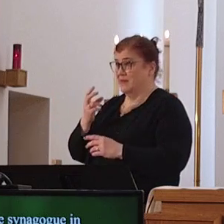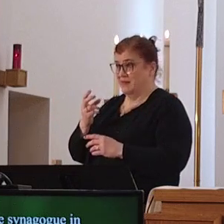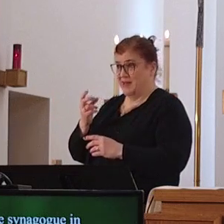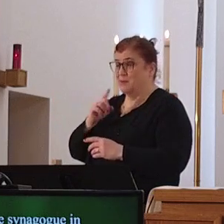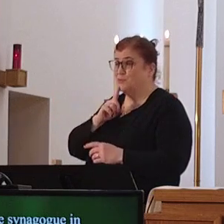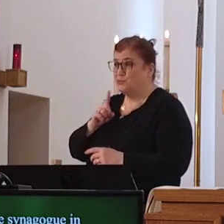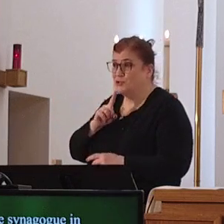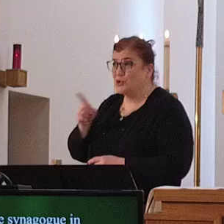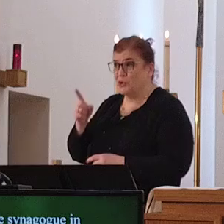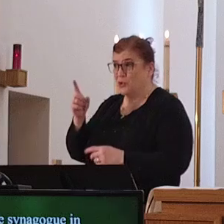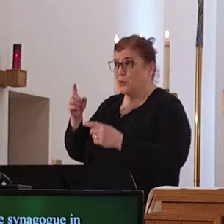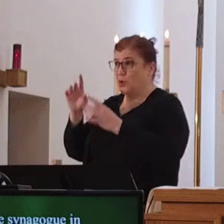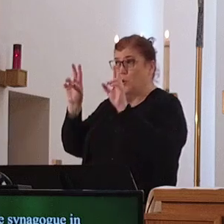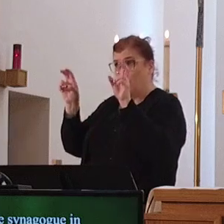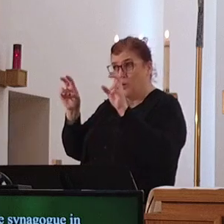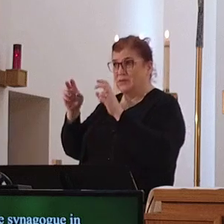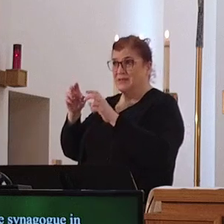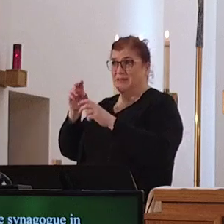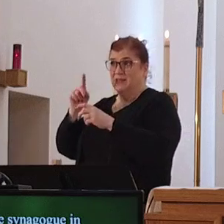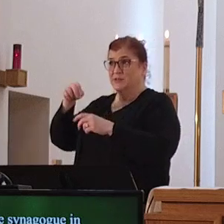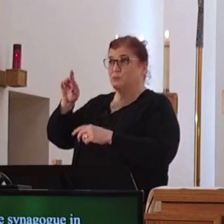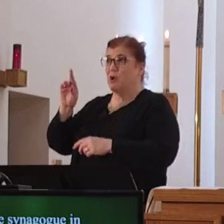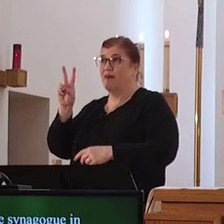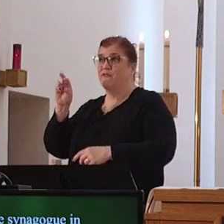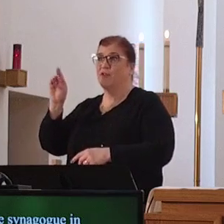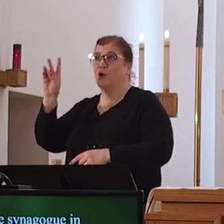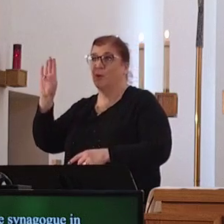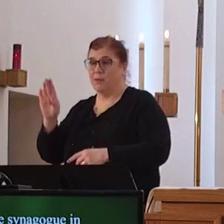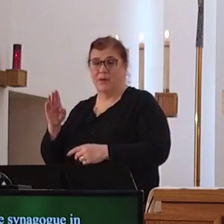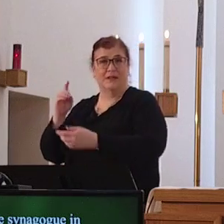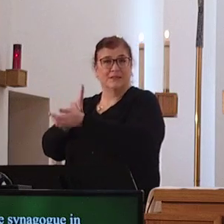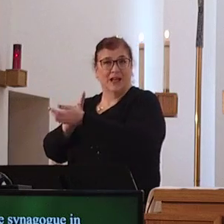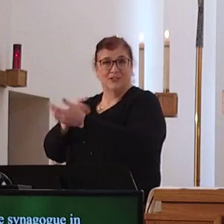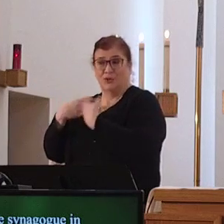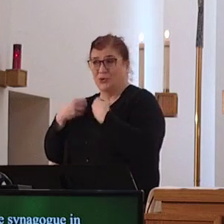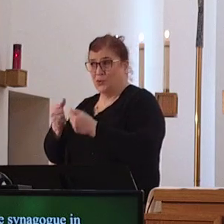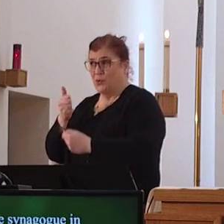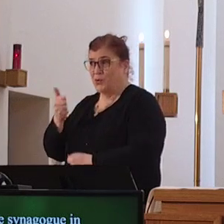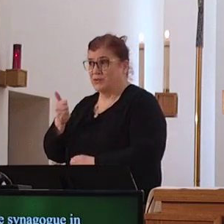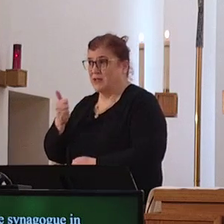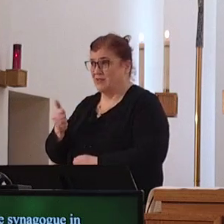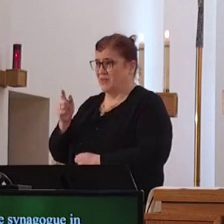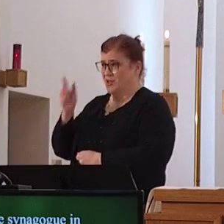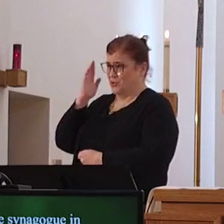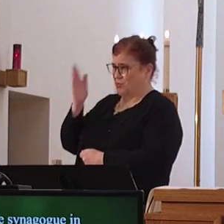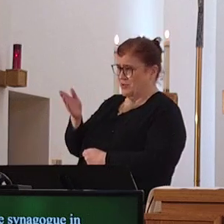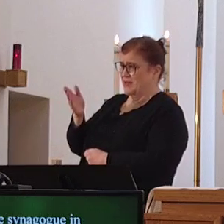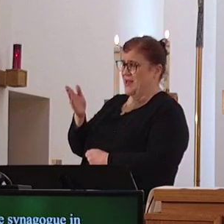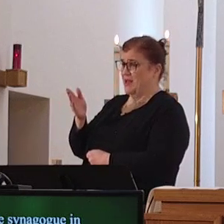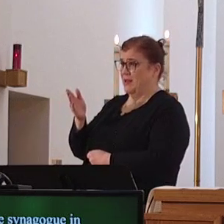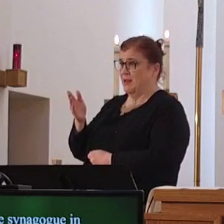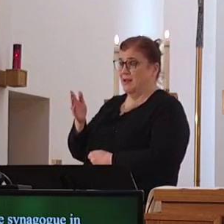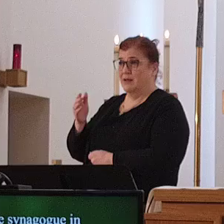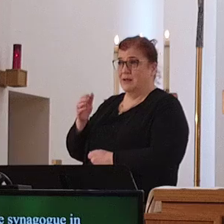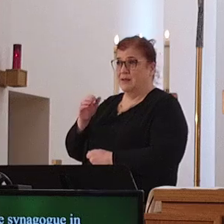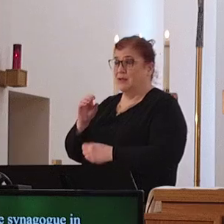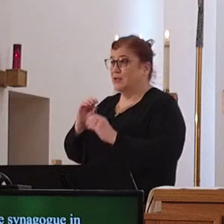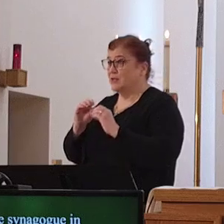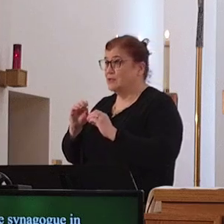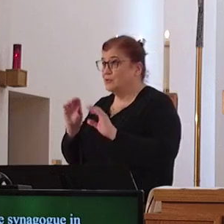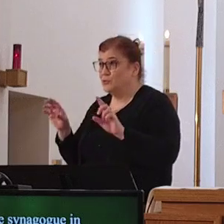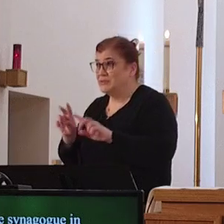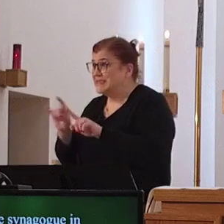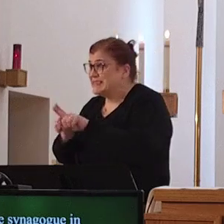you will quote to me this proverb, 'Doctor, cure yourself.' And you will say, 'Do here also in